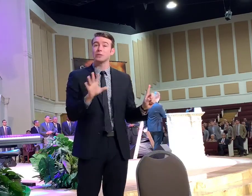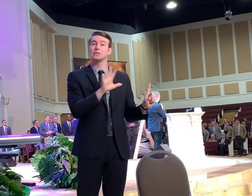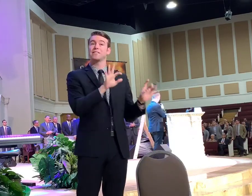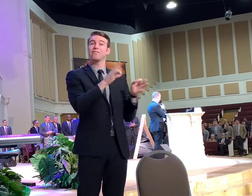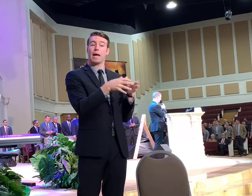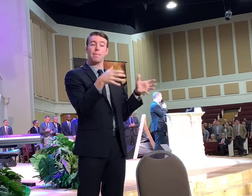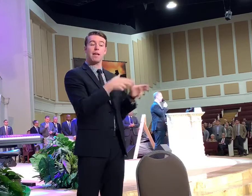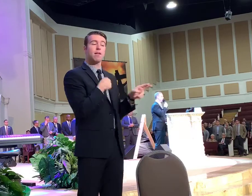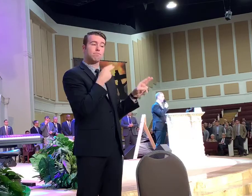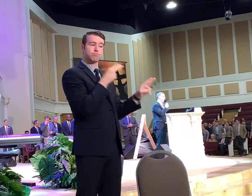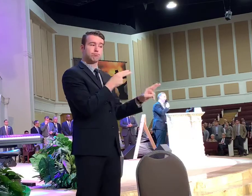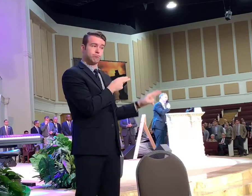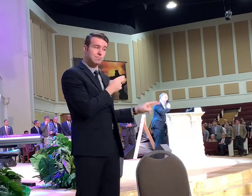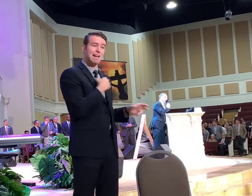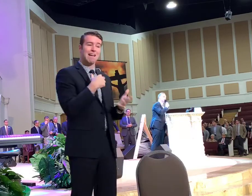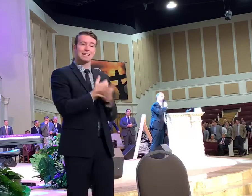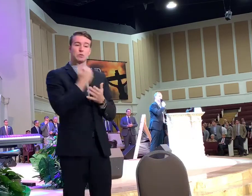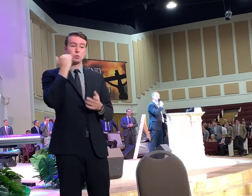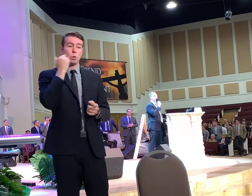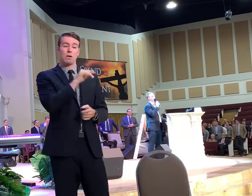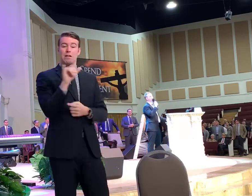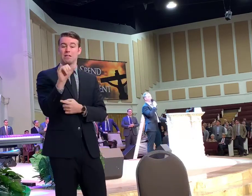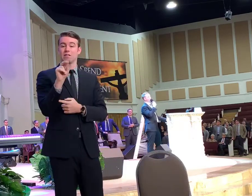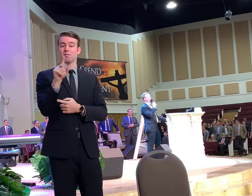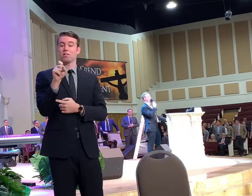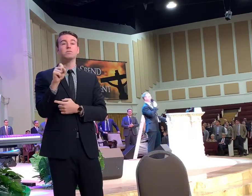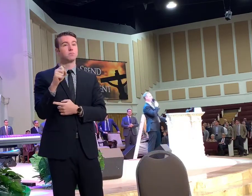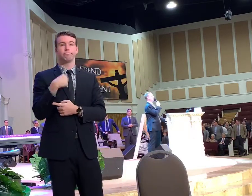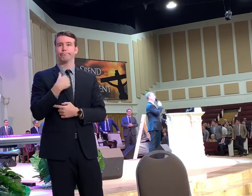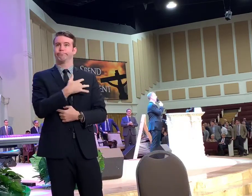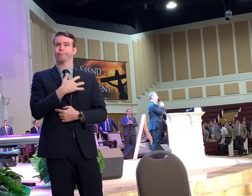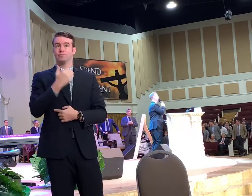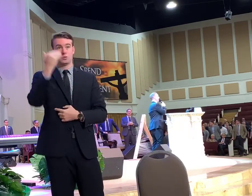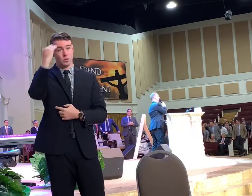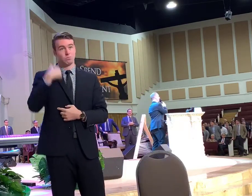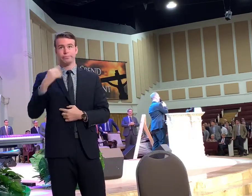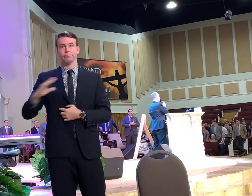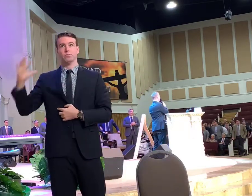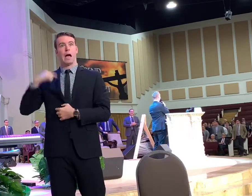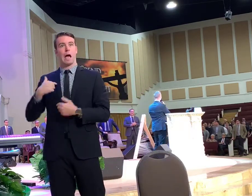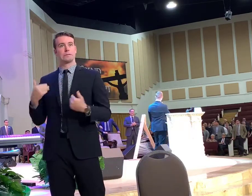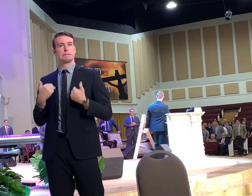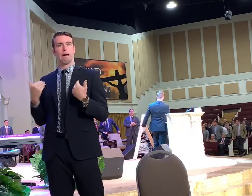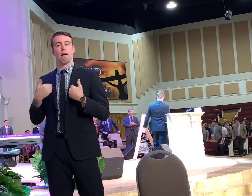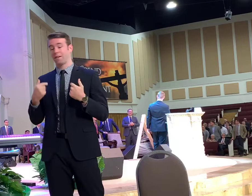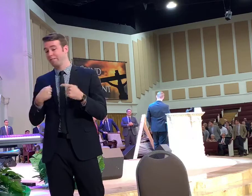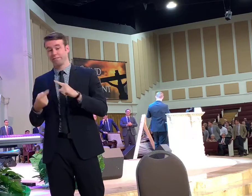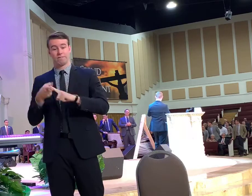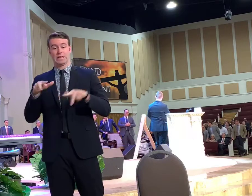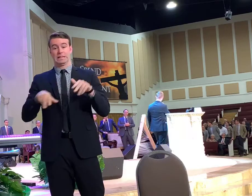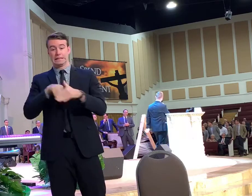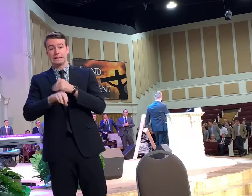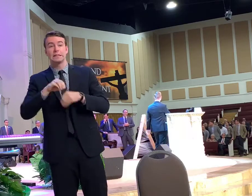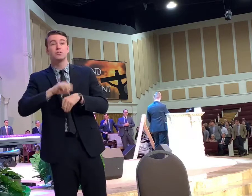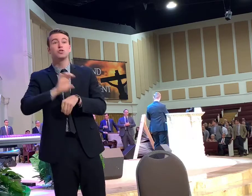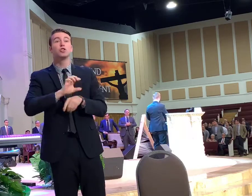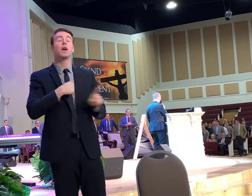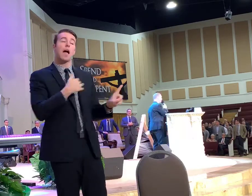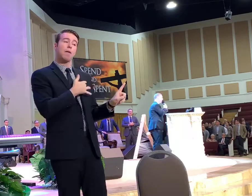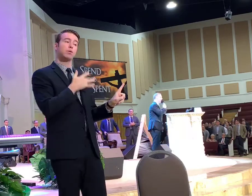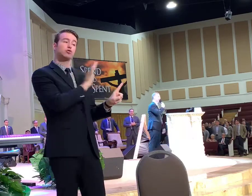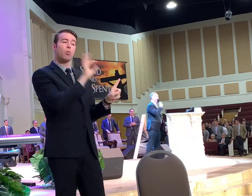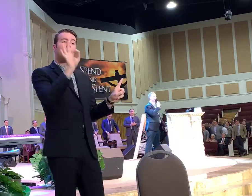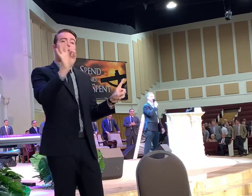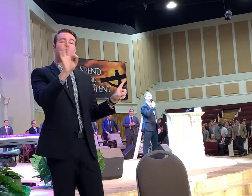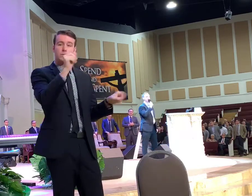family. I've had the privilege of knowing the Youngs since I was real young. And first getting to church, and I want to say I appreciate your